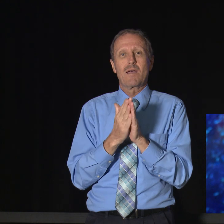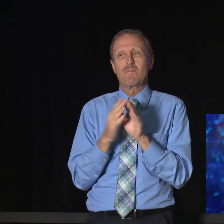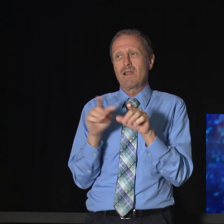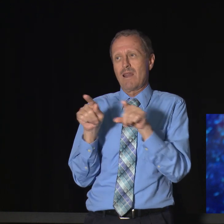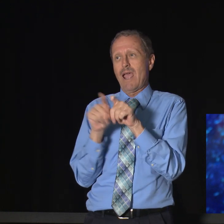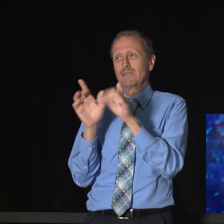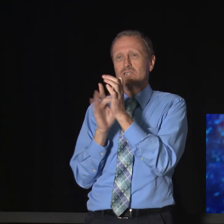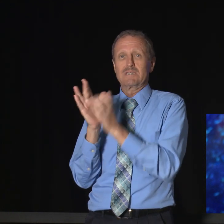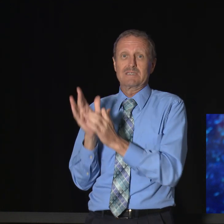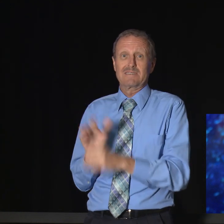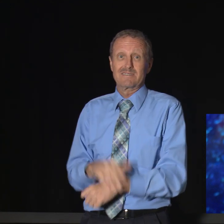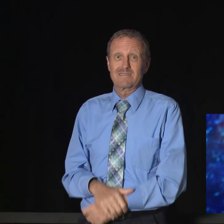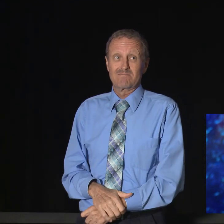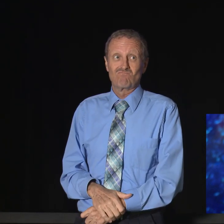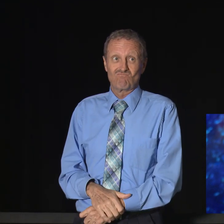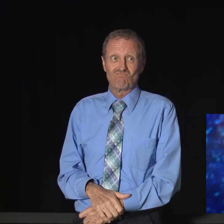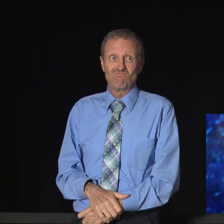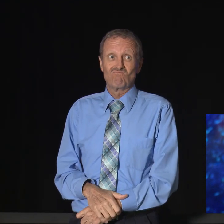Jesus.